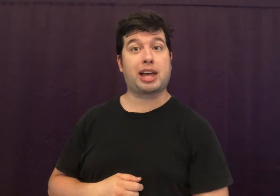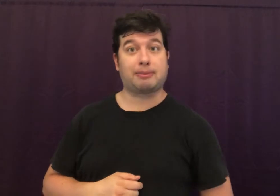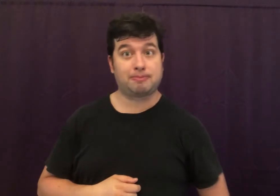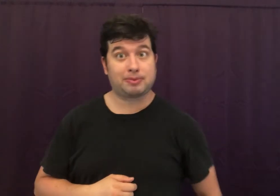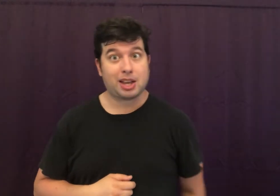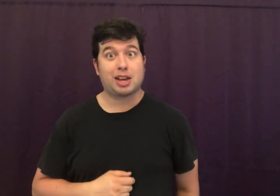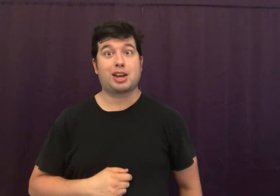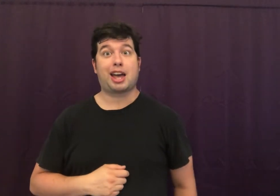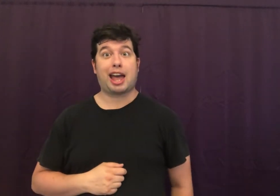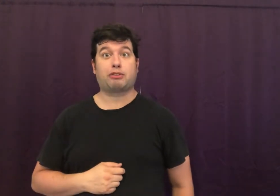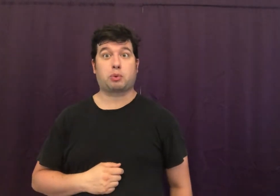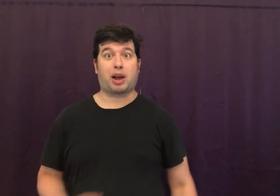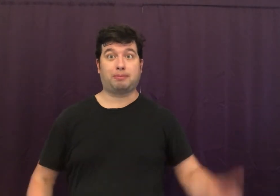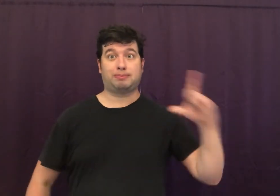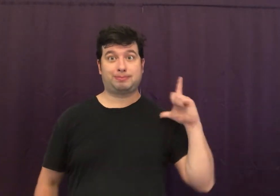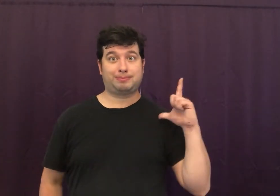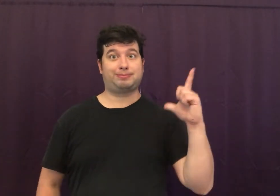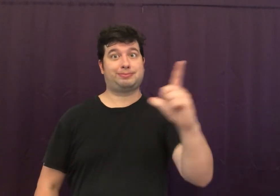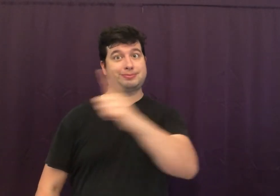that. Everyone.